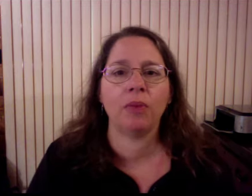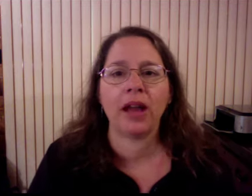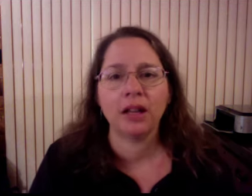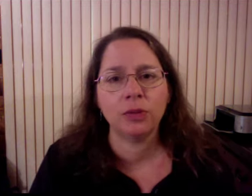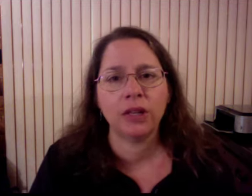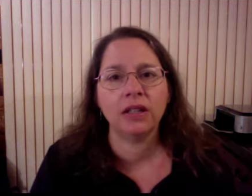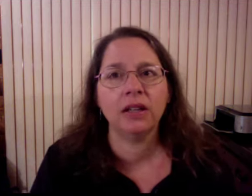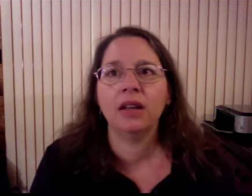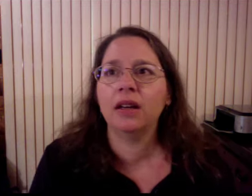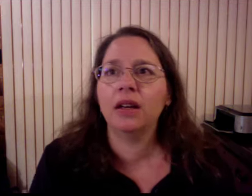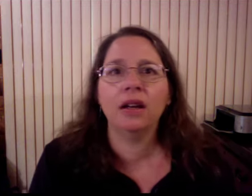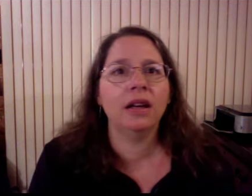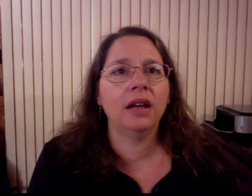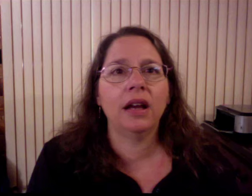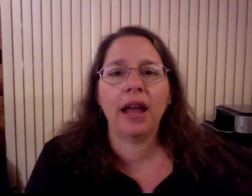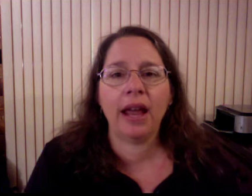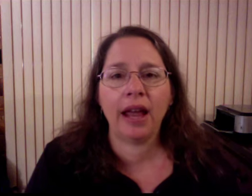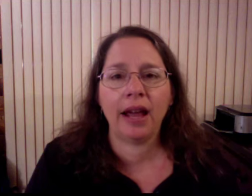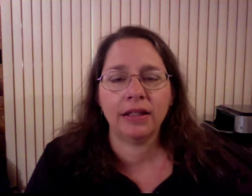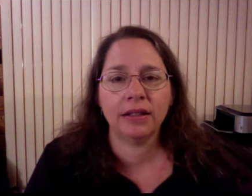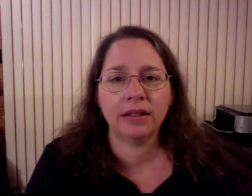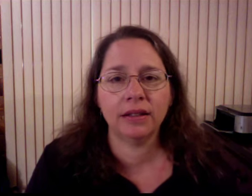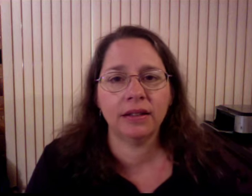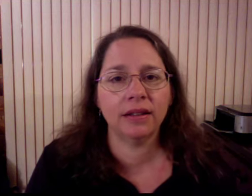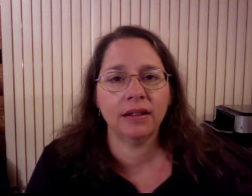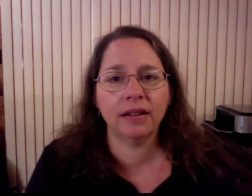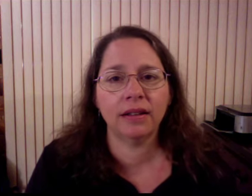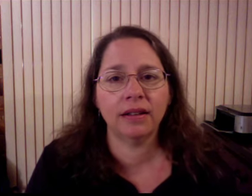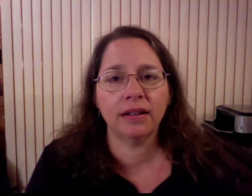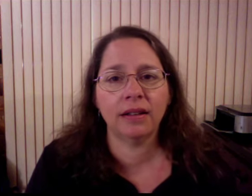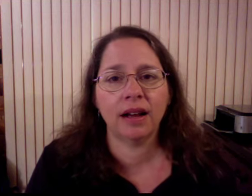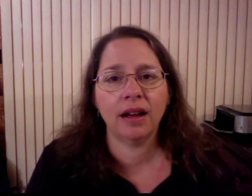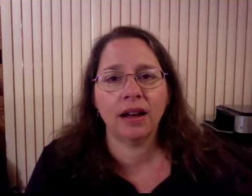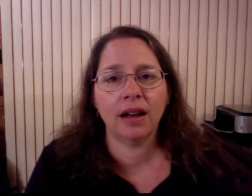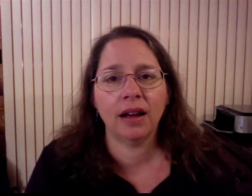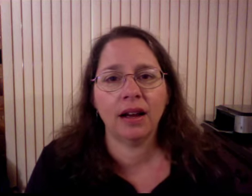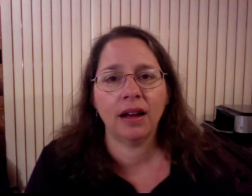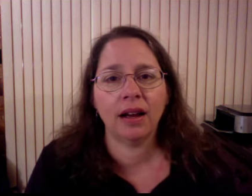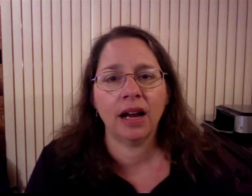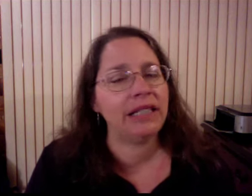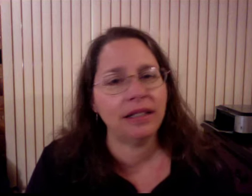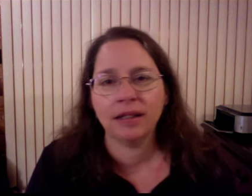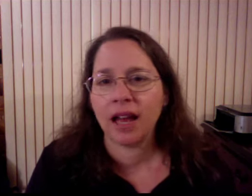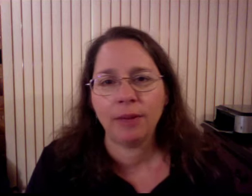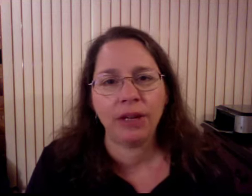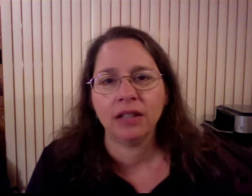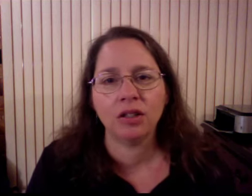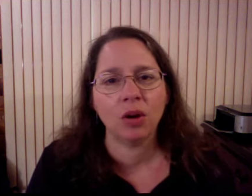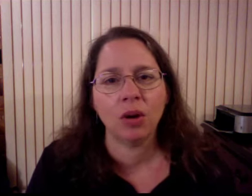husband, and I didn't like being so